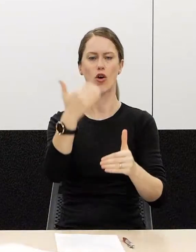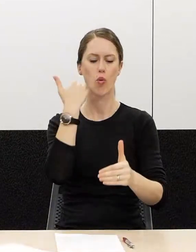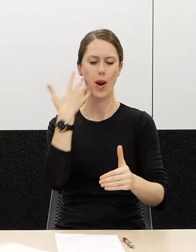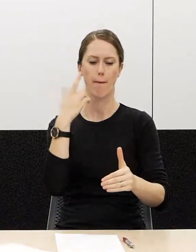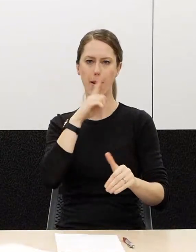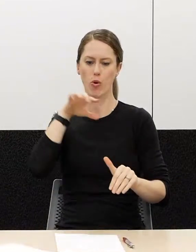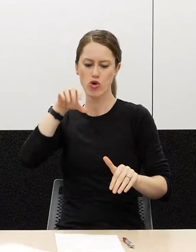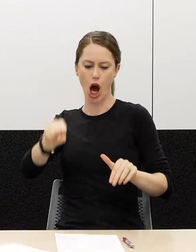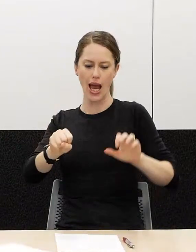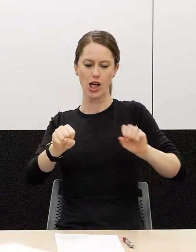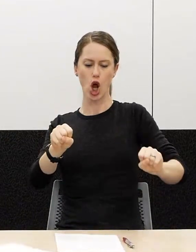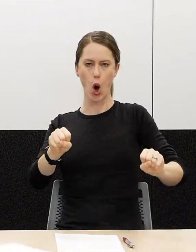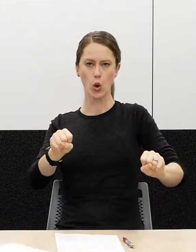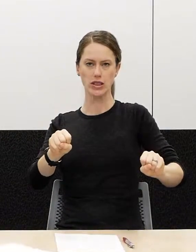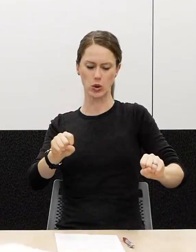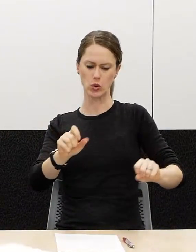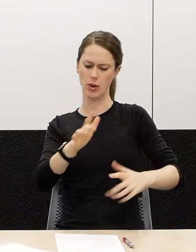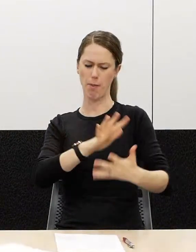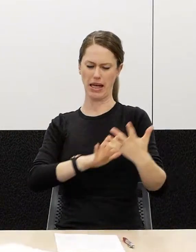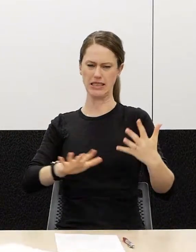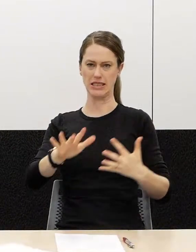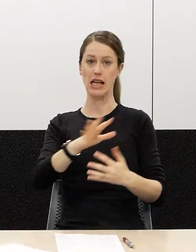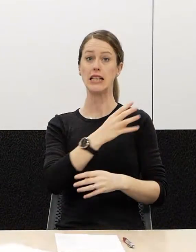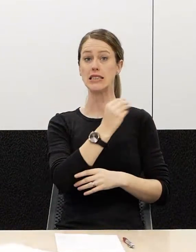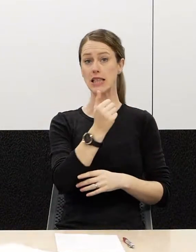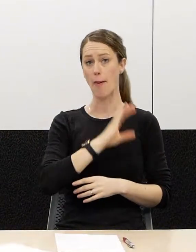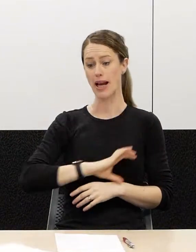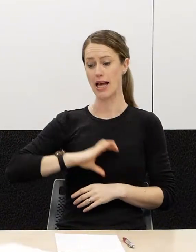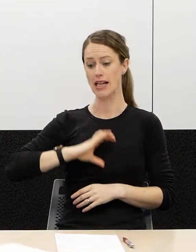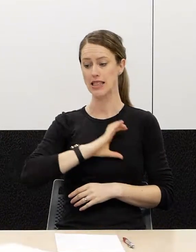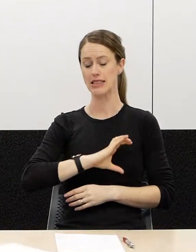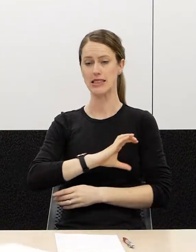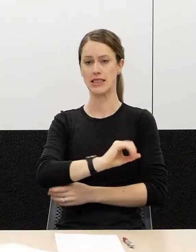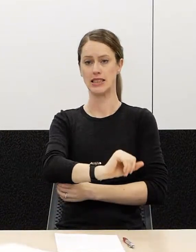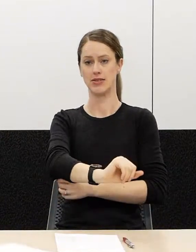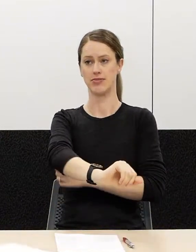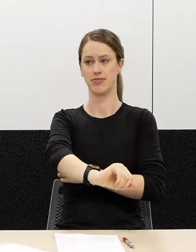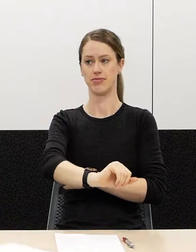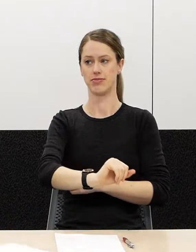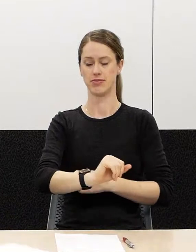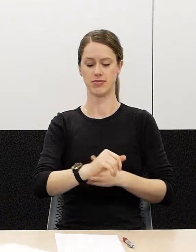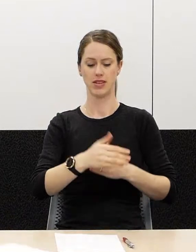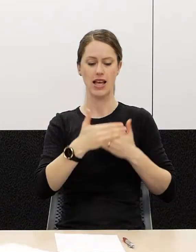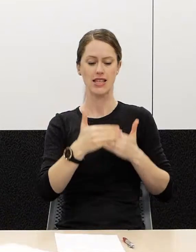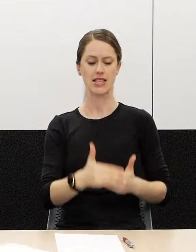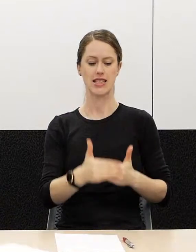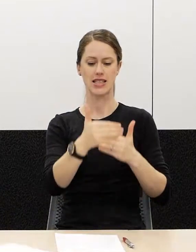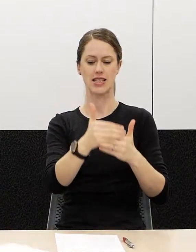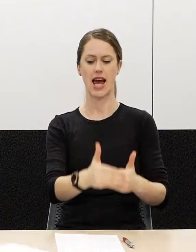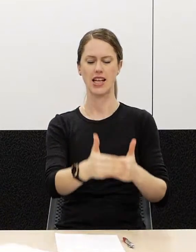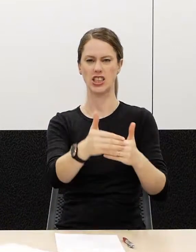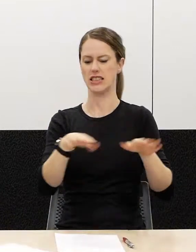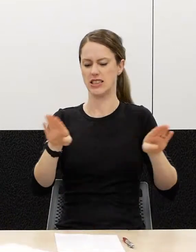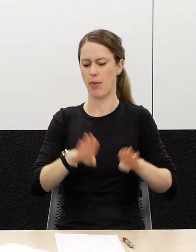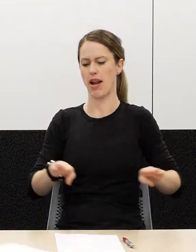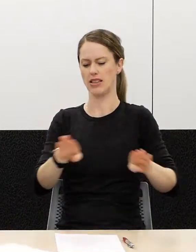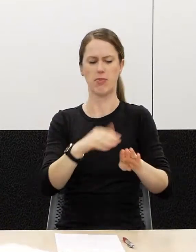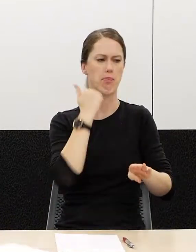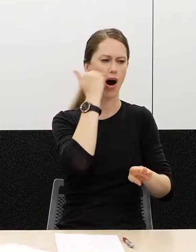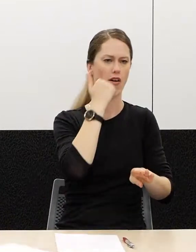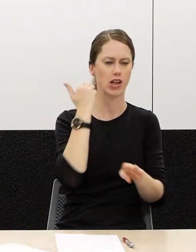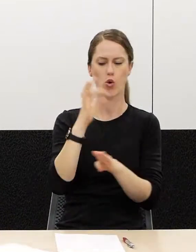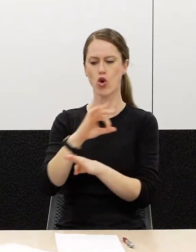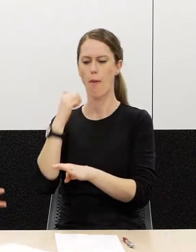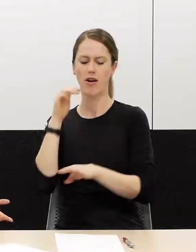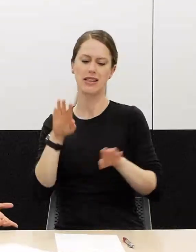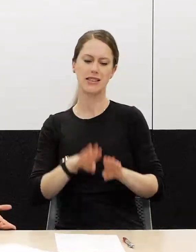patients, there's quite a mixed picture. So for some cancers, the stage distribution is very similar. So Māori have similar